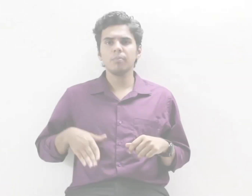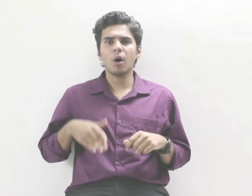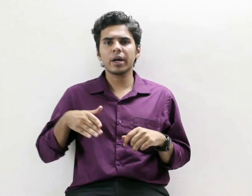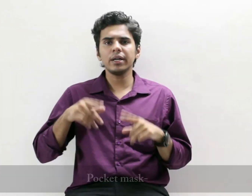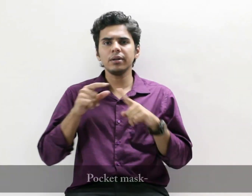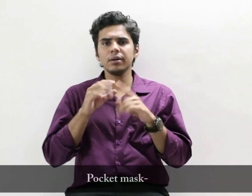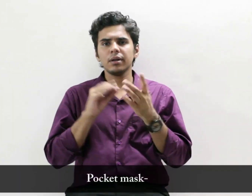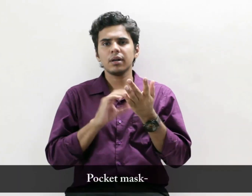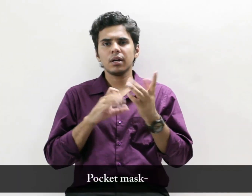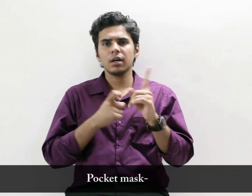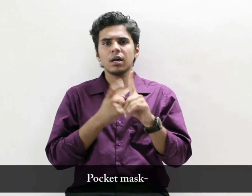Pocket mask.